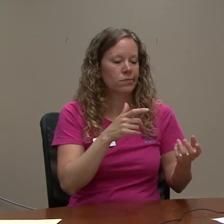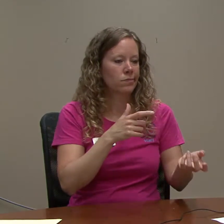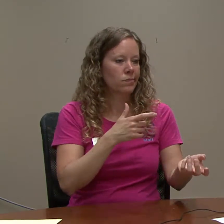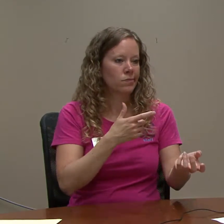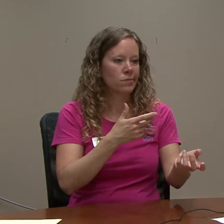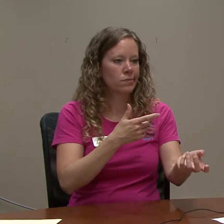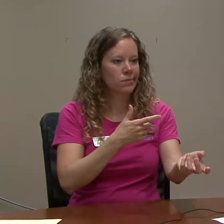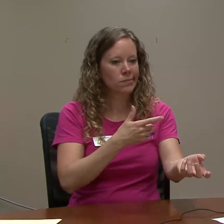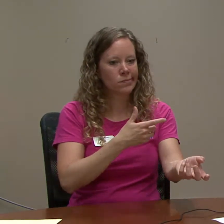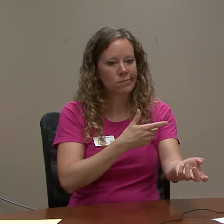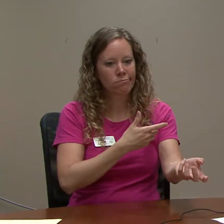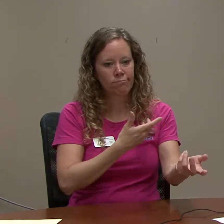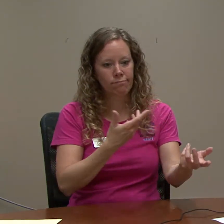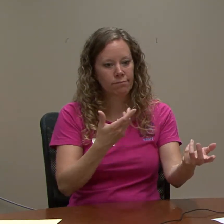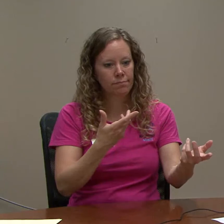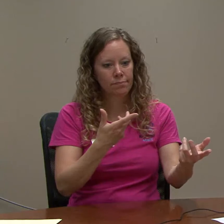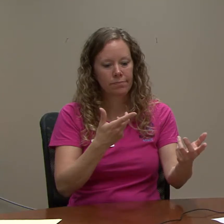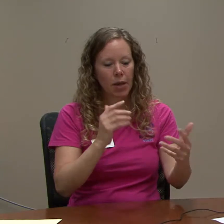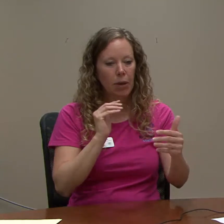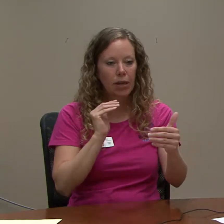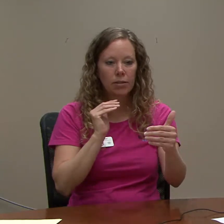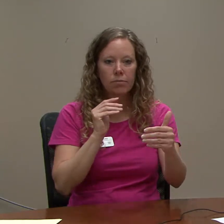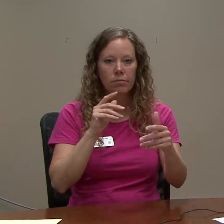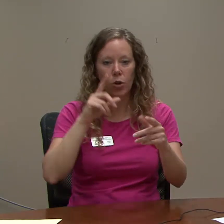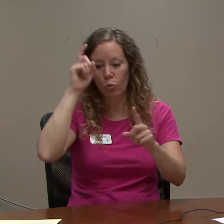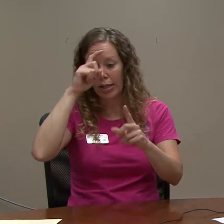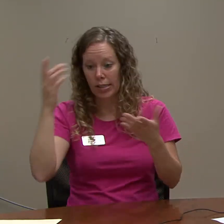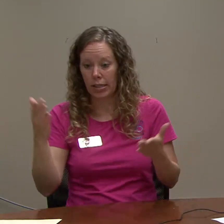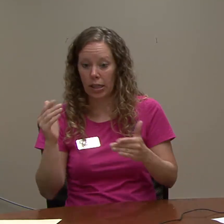is visiting someone who is end of life.